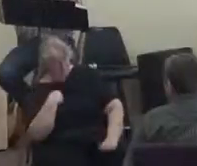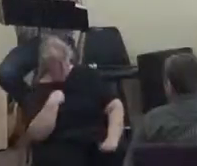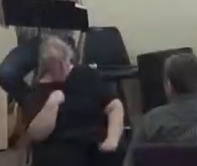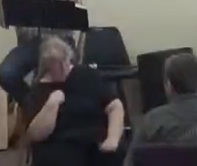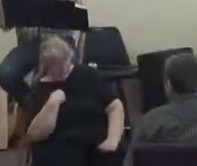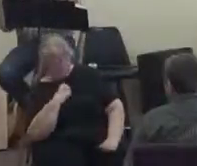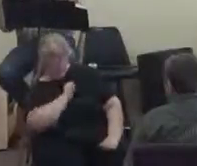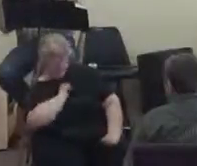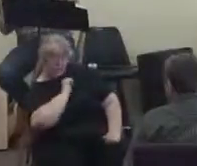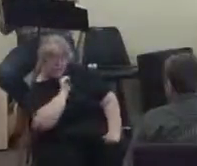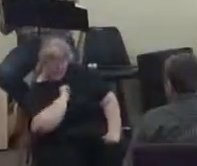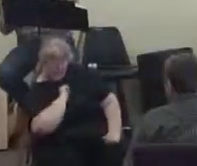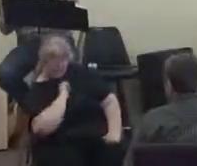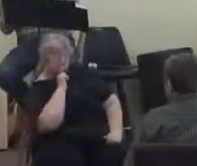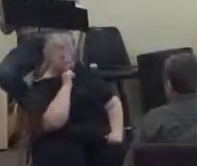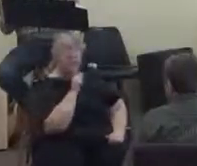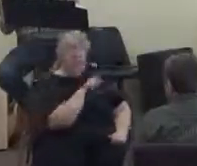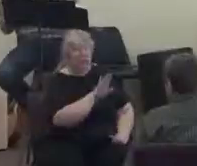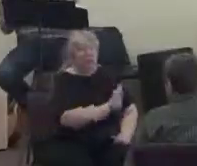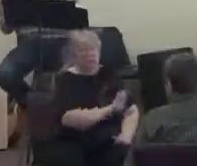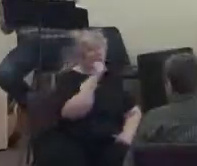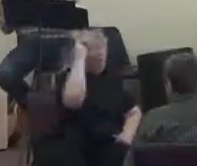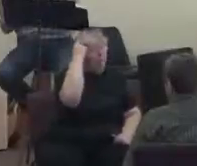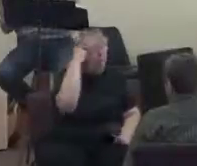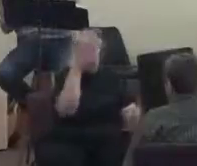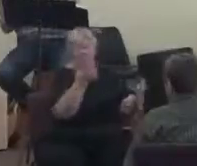and your emotions. Follow me.